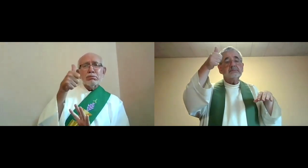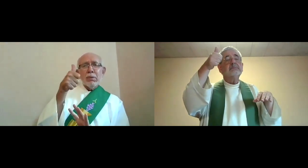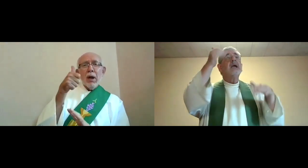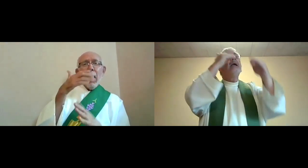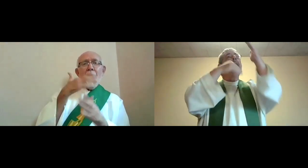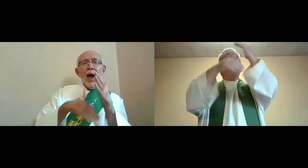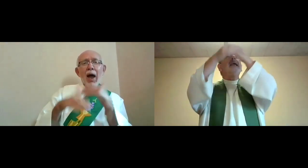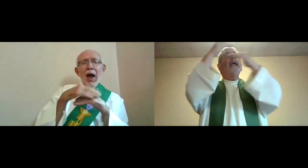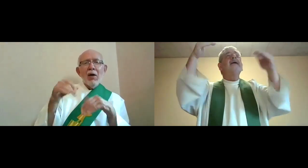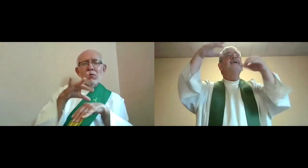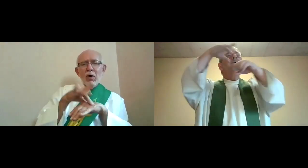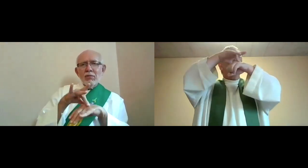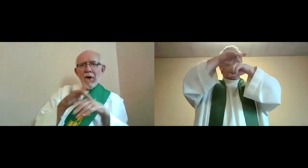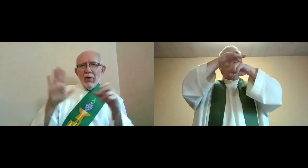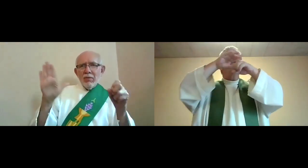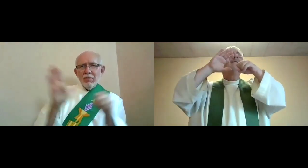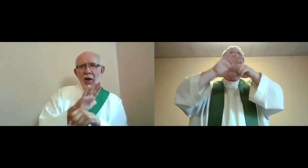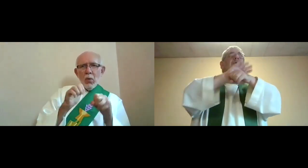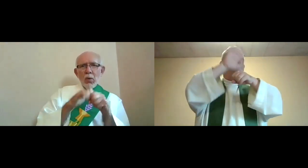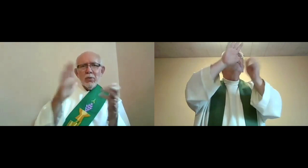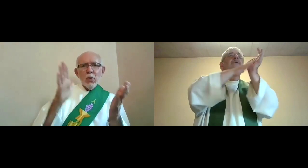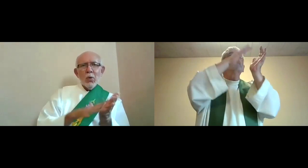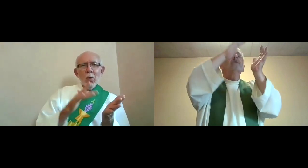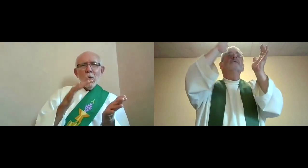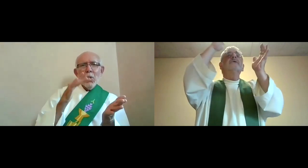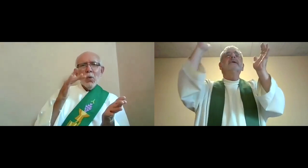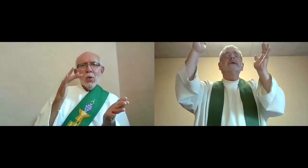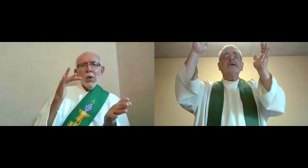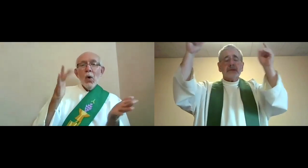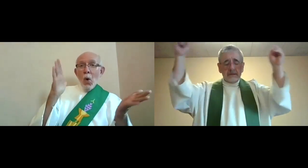are full of your glory.